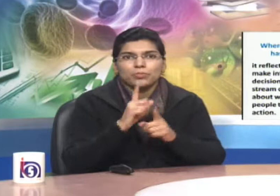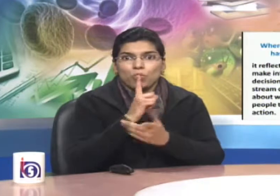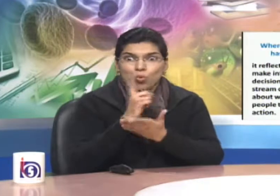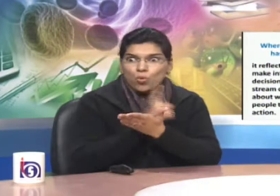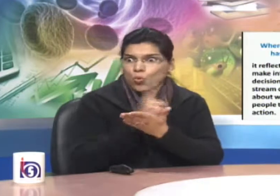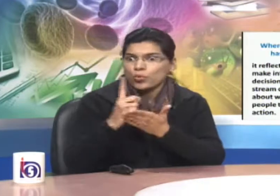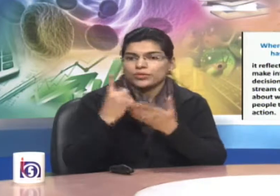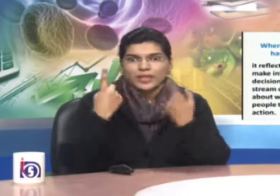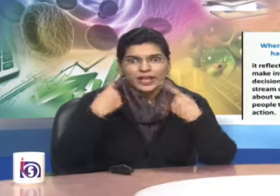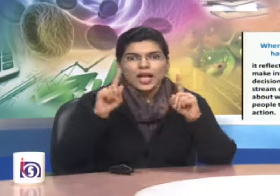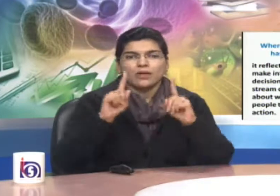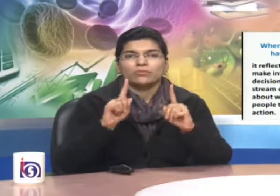wants people to make